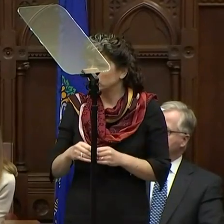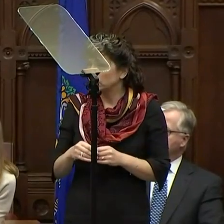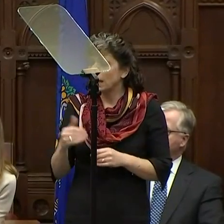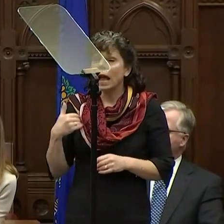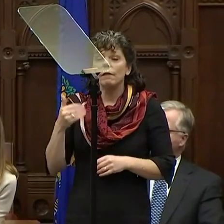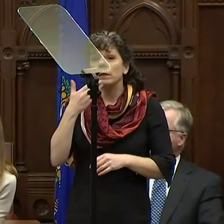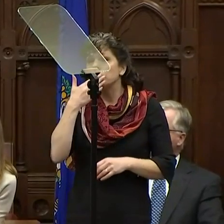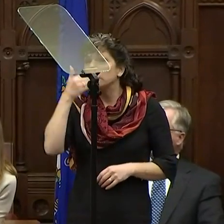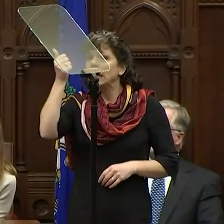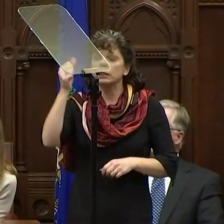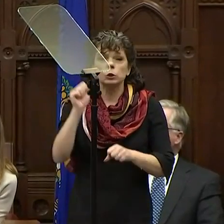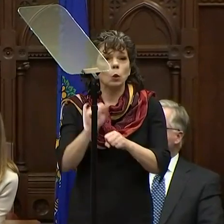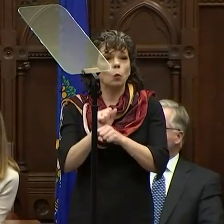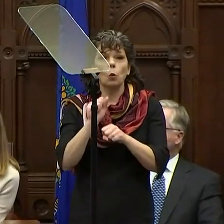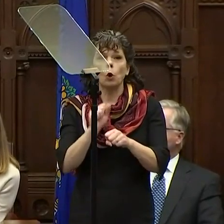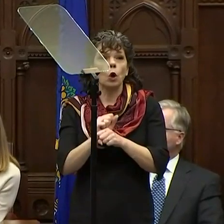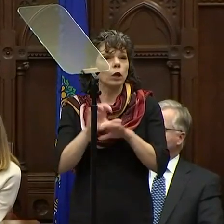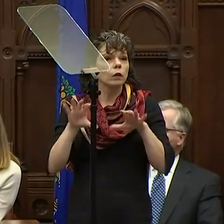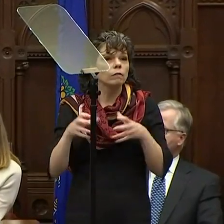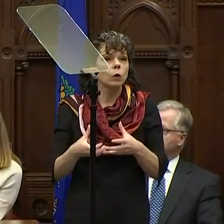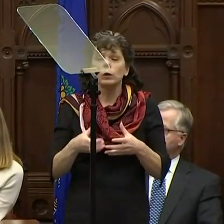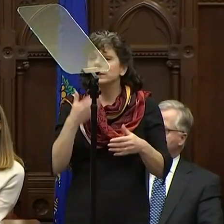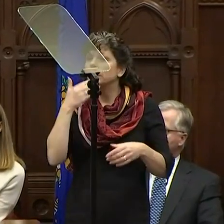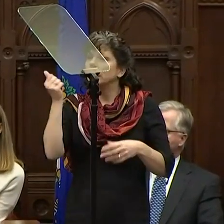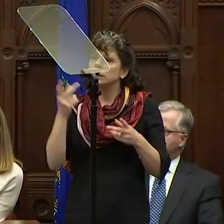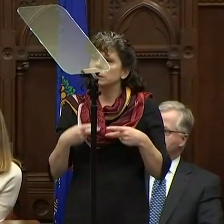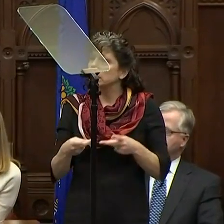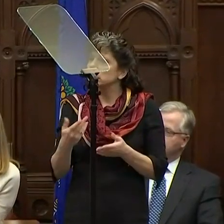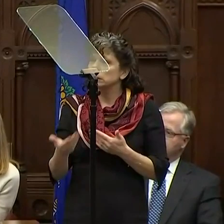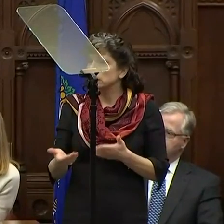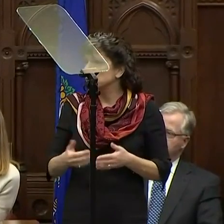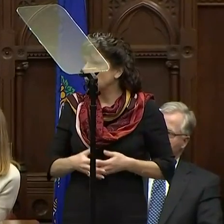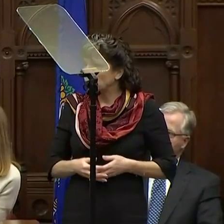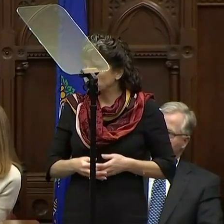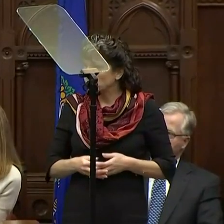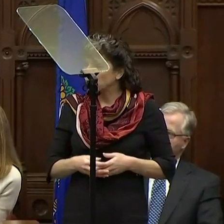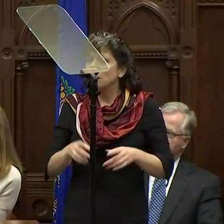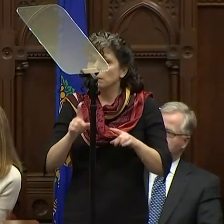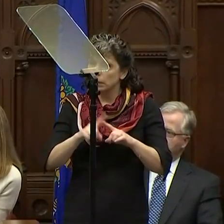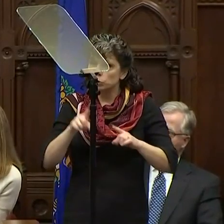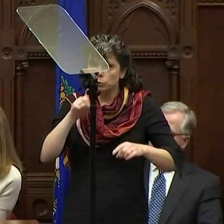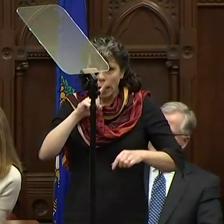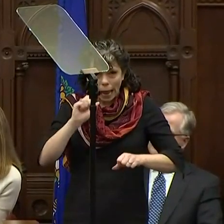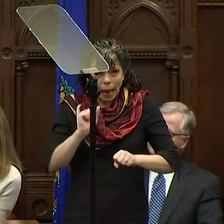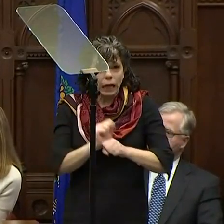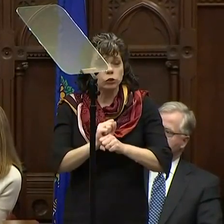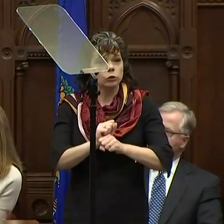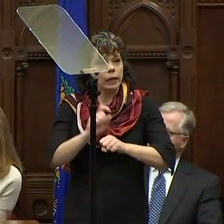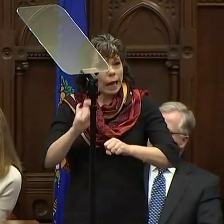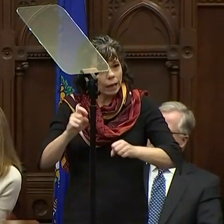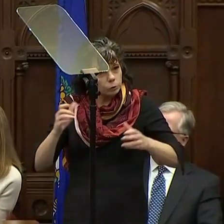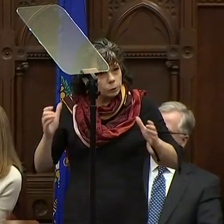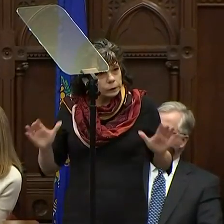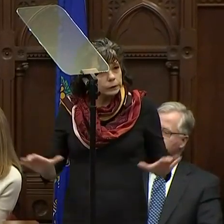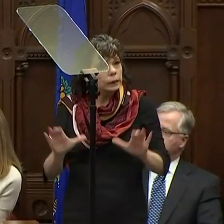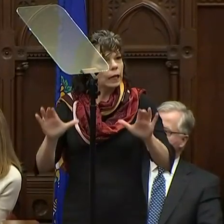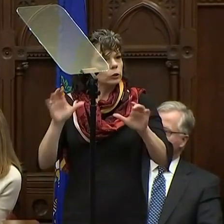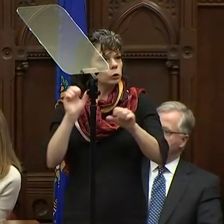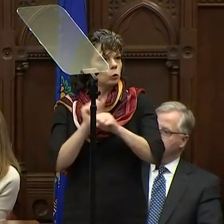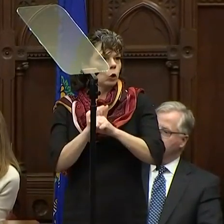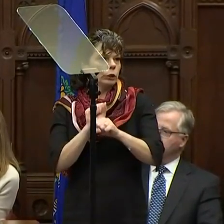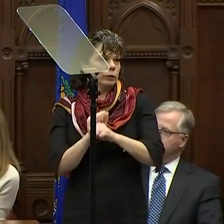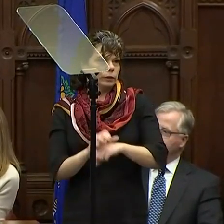workforce and the best workplaces doesn't matter unless you can actually get to work.